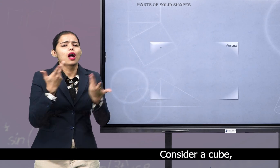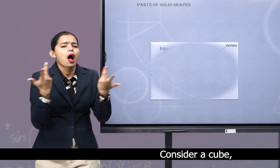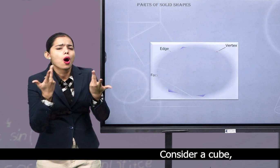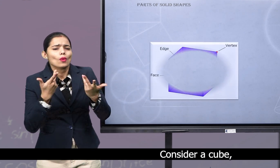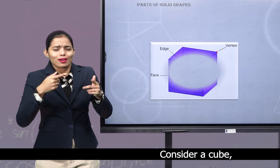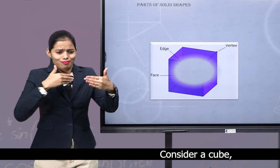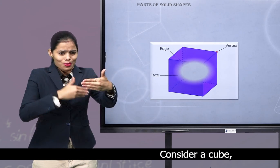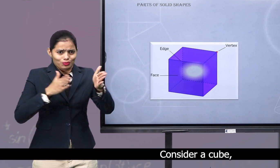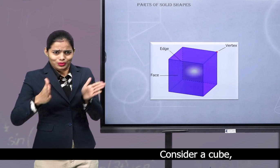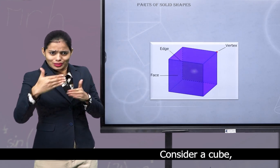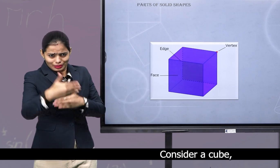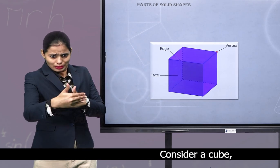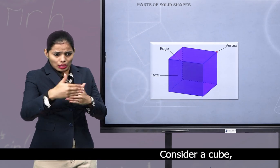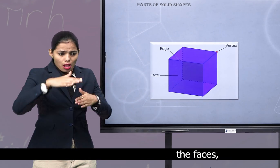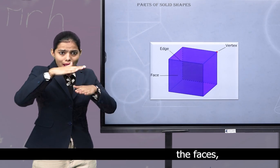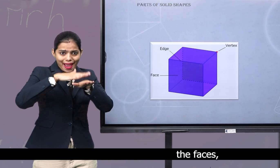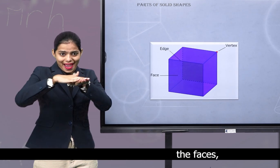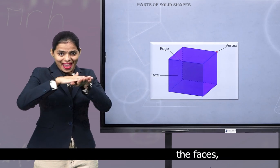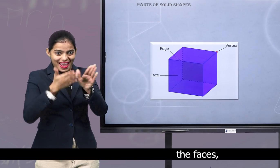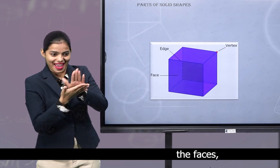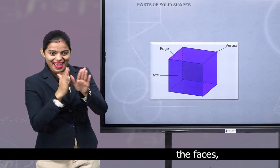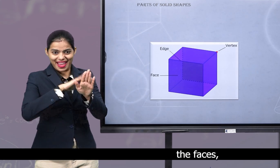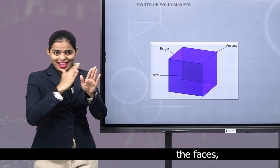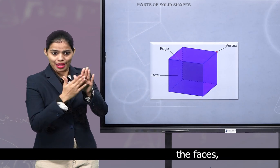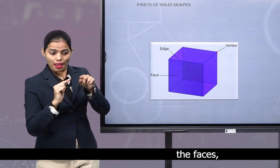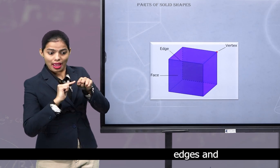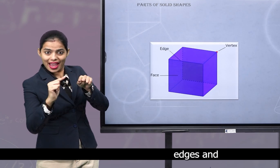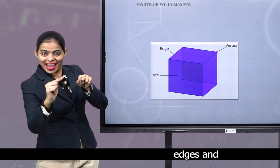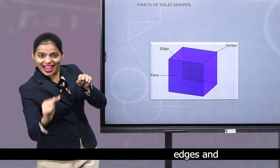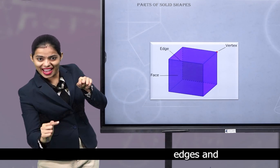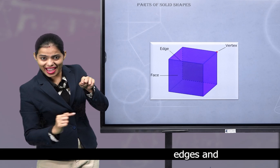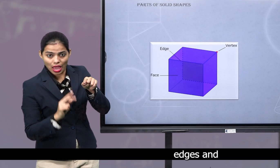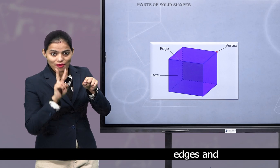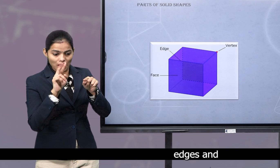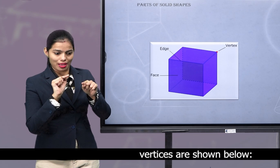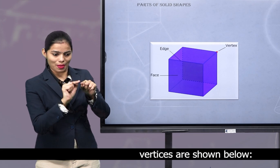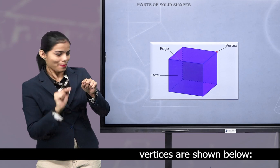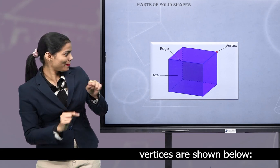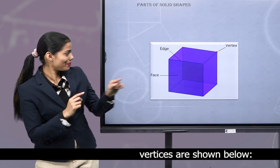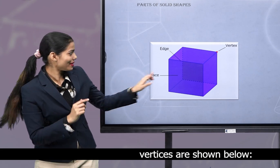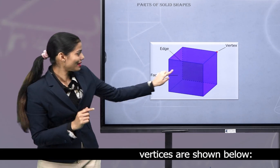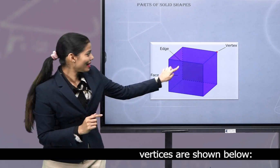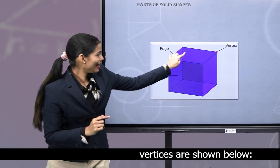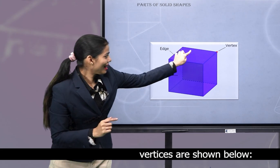Consider a cube. The faces, edges, and vertices are shown below.